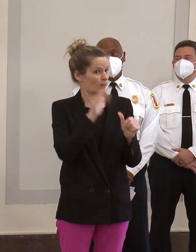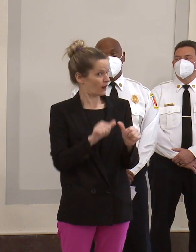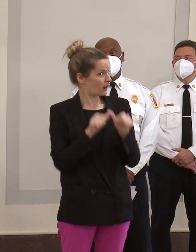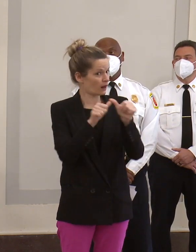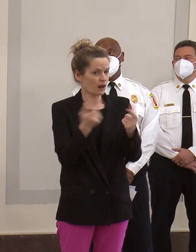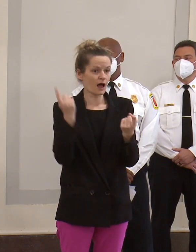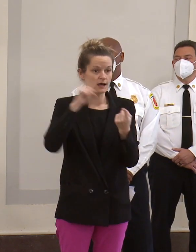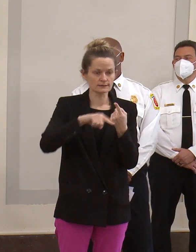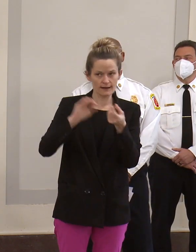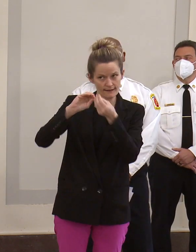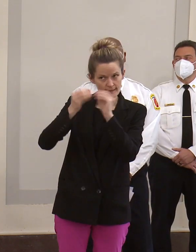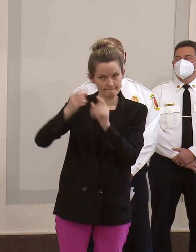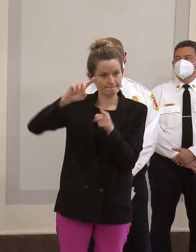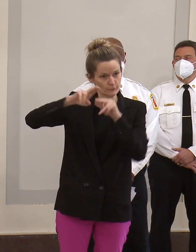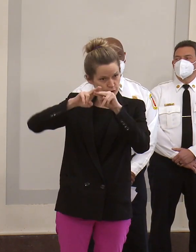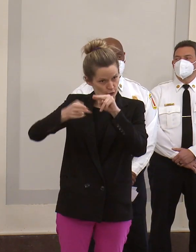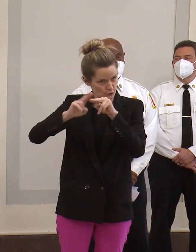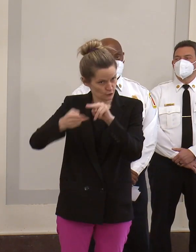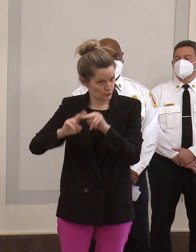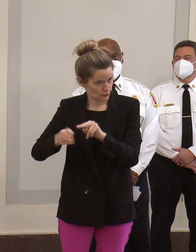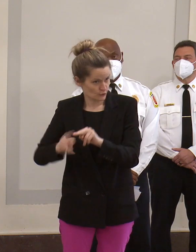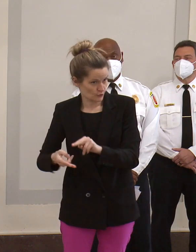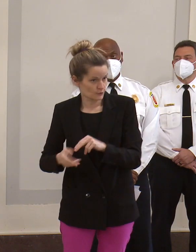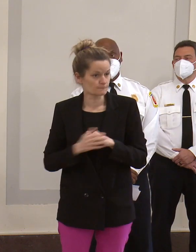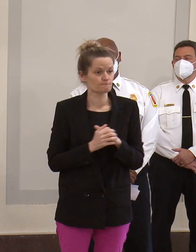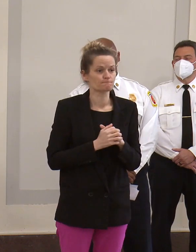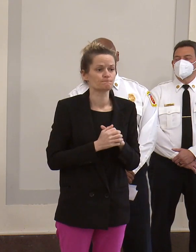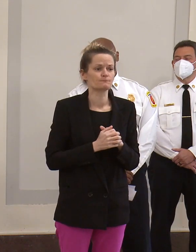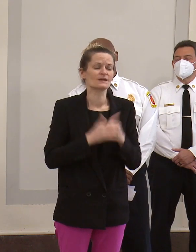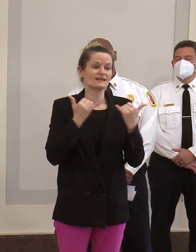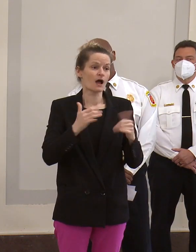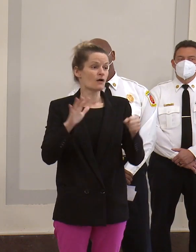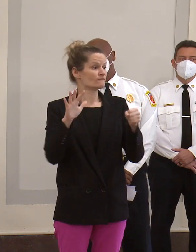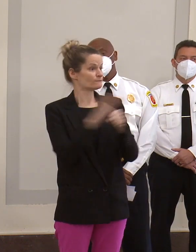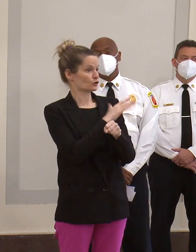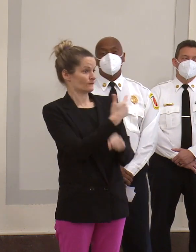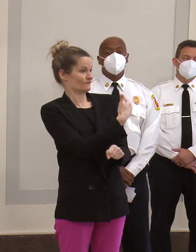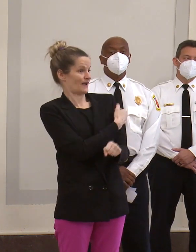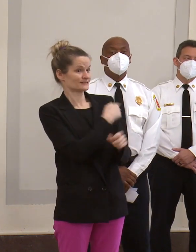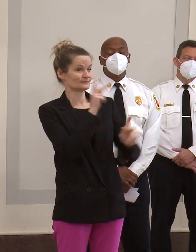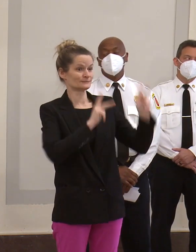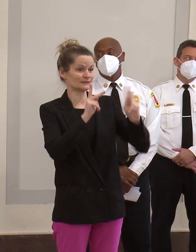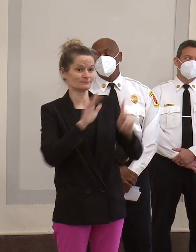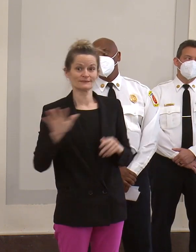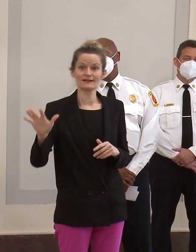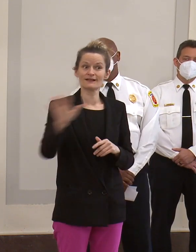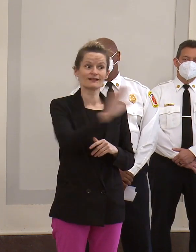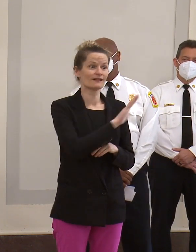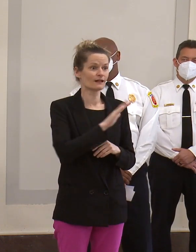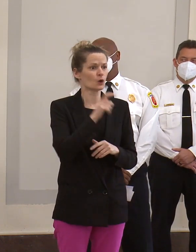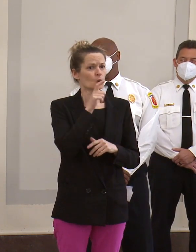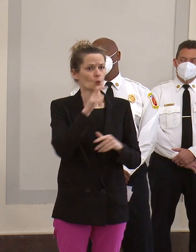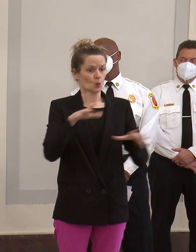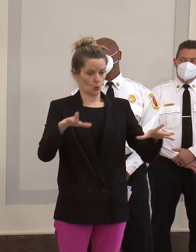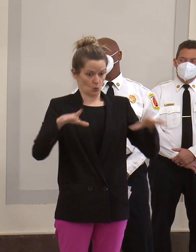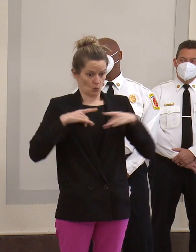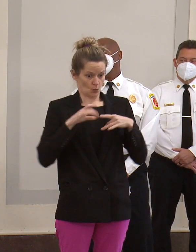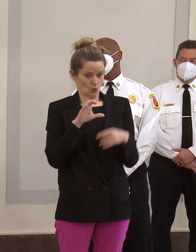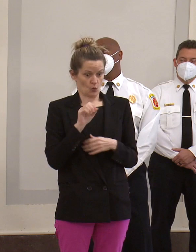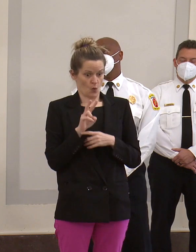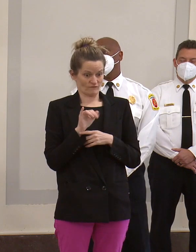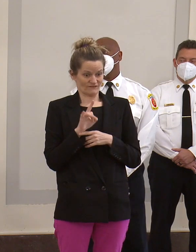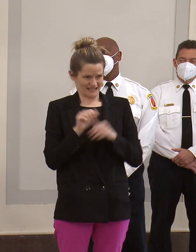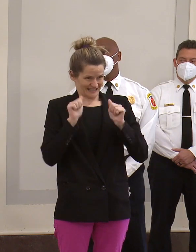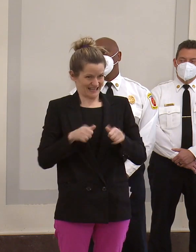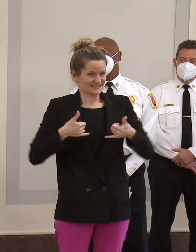Now that even fully vaccinated individuals who get COVID can spread the virus as easily as unvaccinated individuals, it remains vital